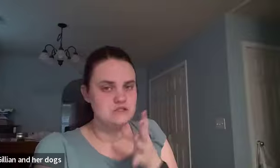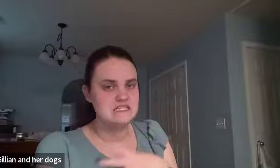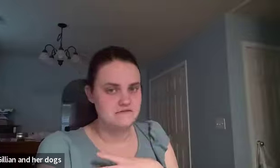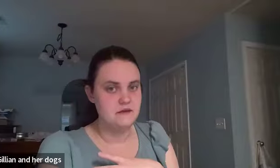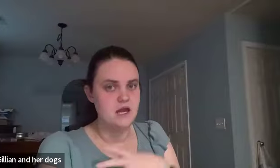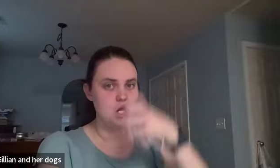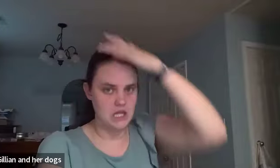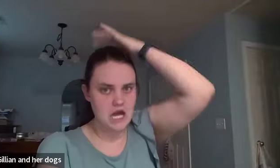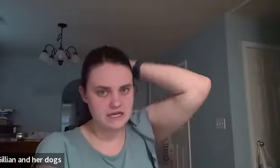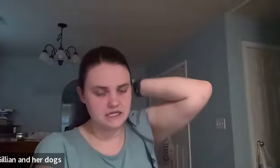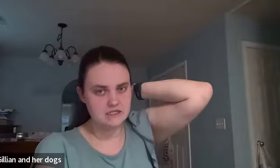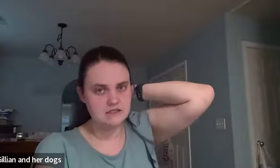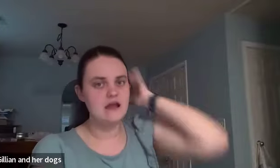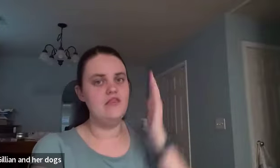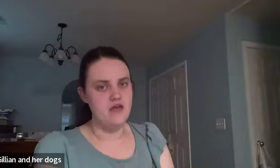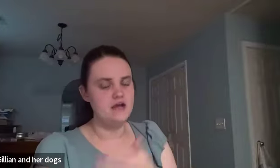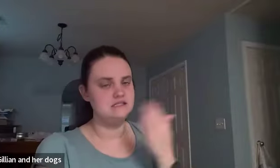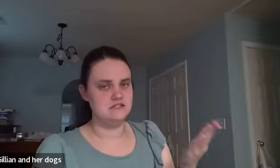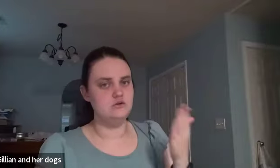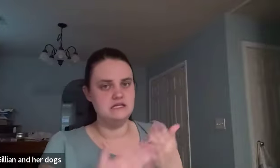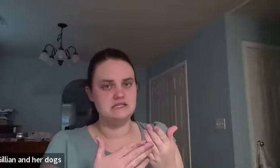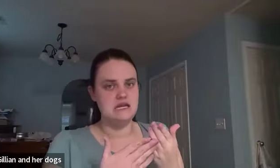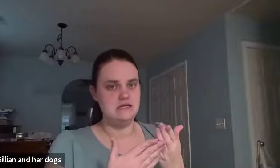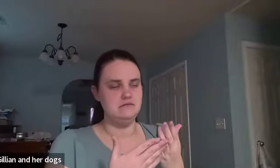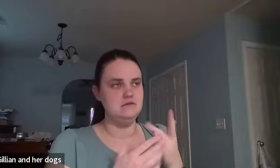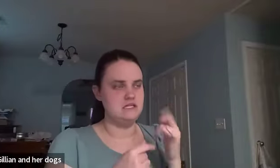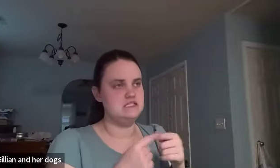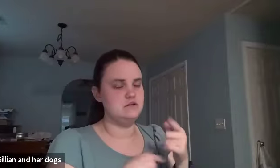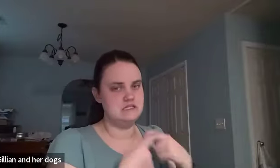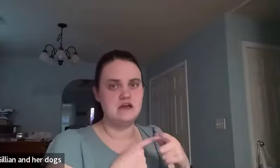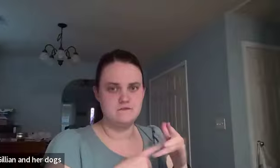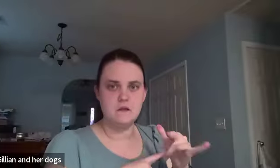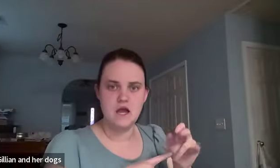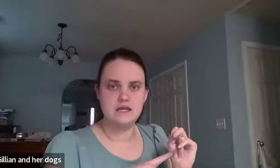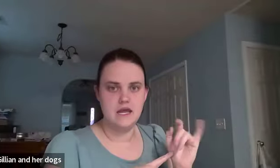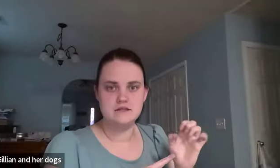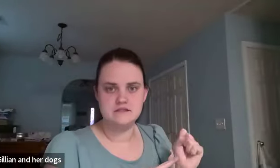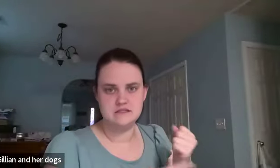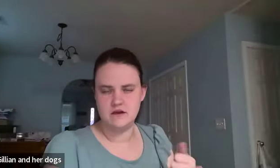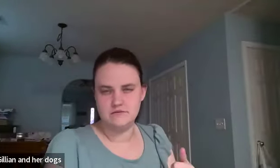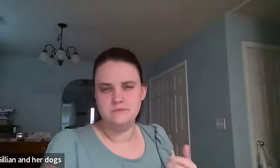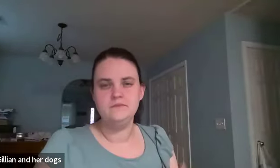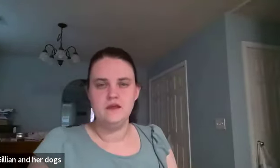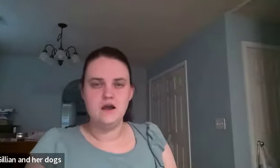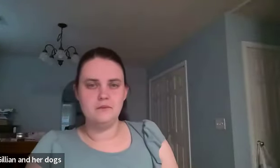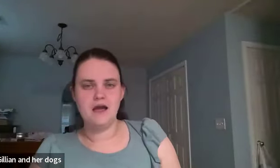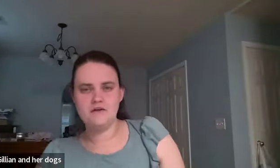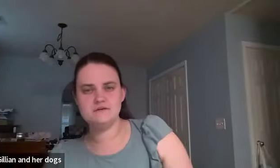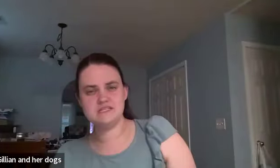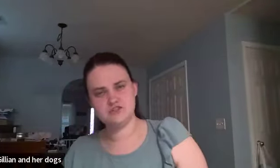You could say female lion, and that still is it still is the sign for lioness itself. I thought that was an